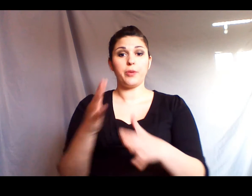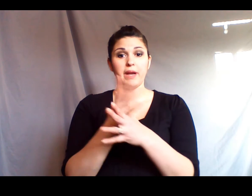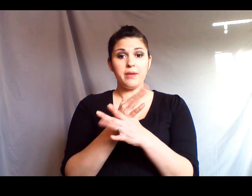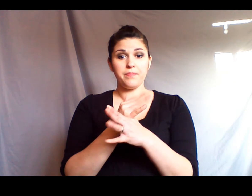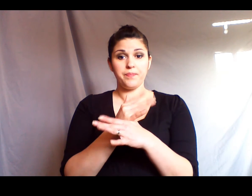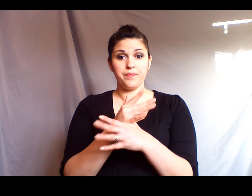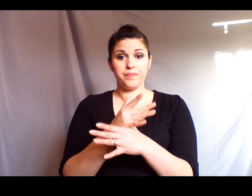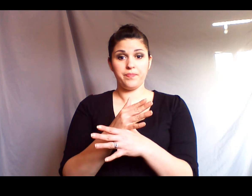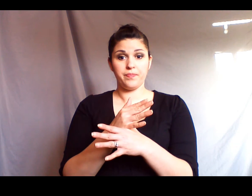Germany.